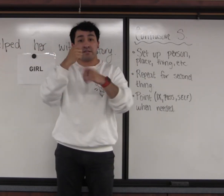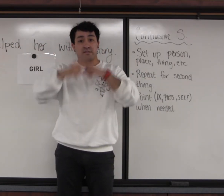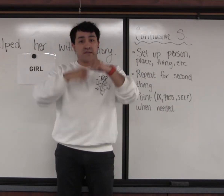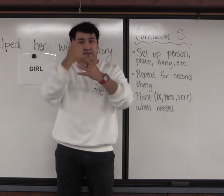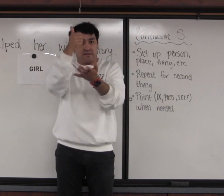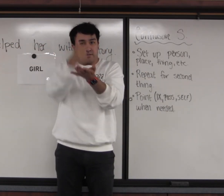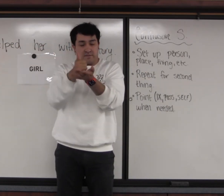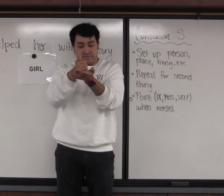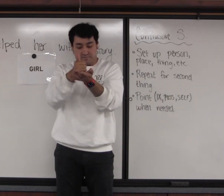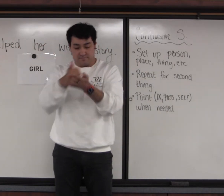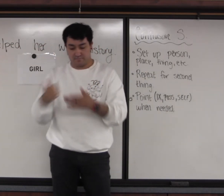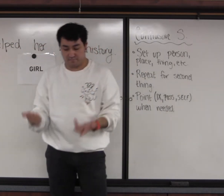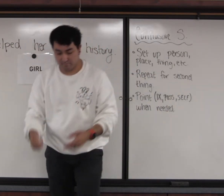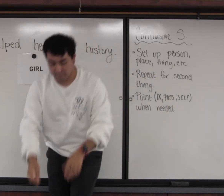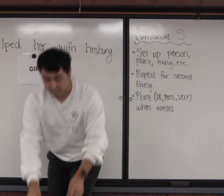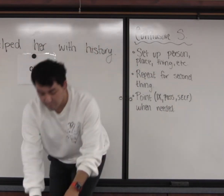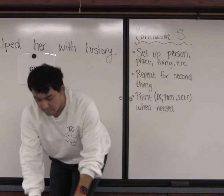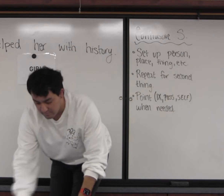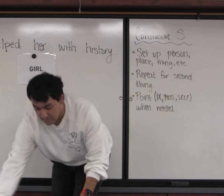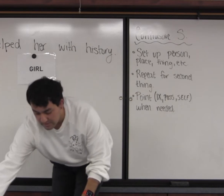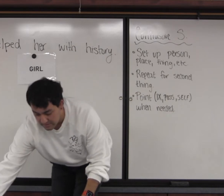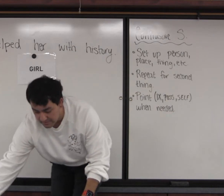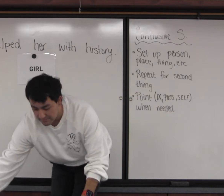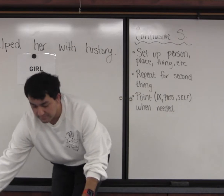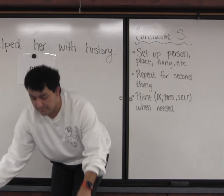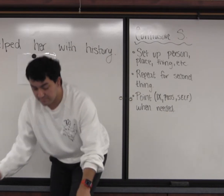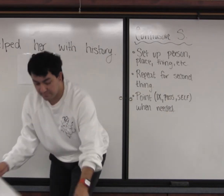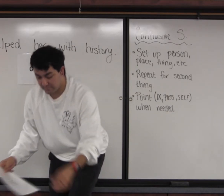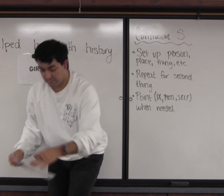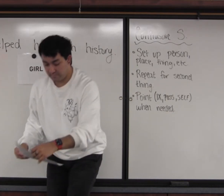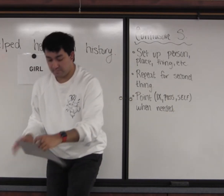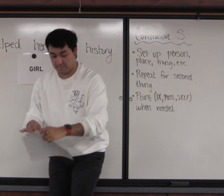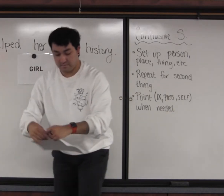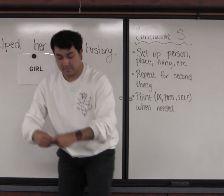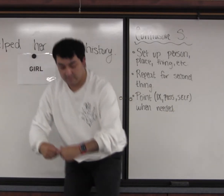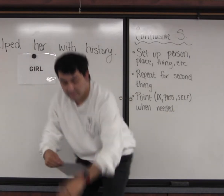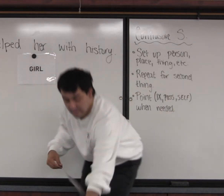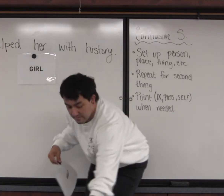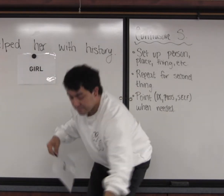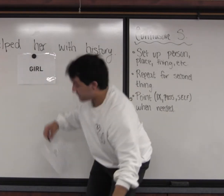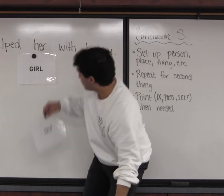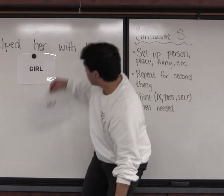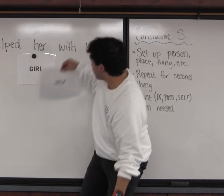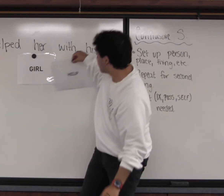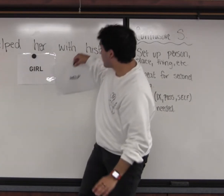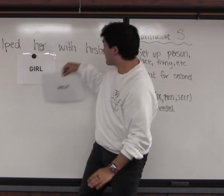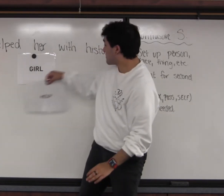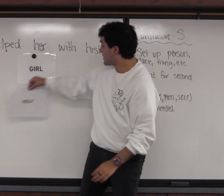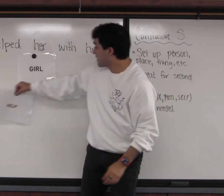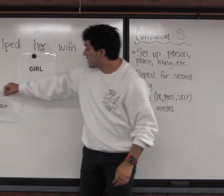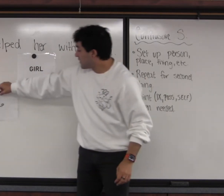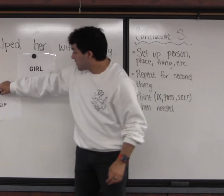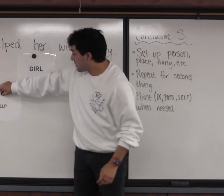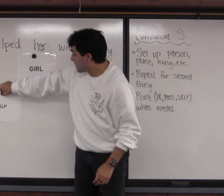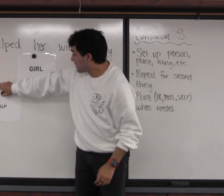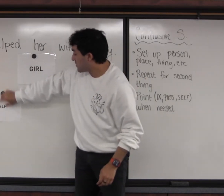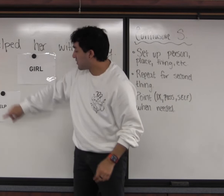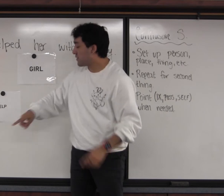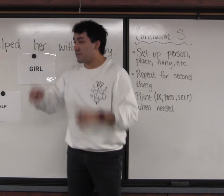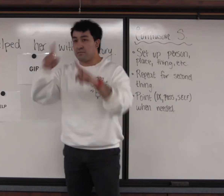we've, now we need the sign for help. All right, he's going to help her, and we'll just put that